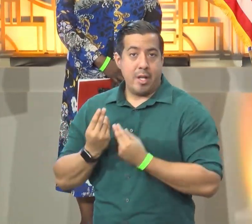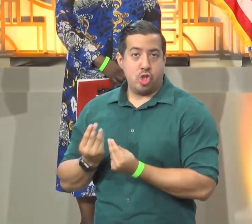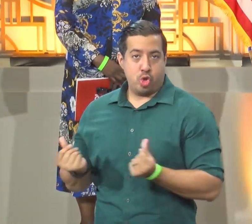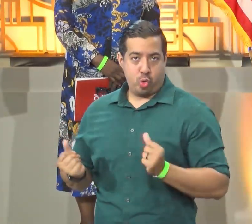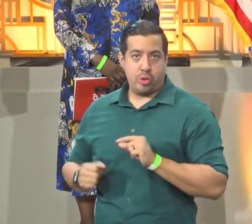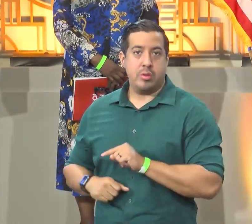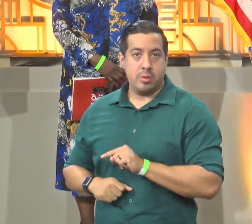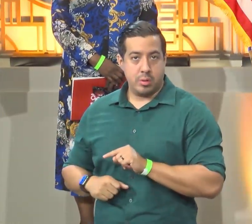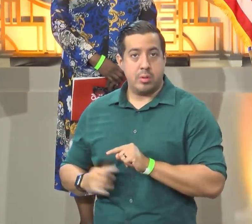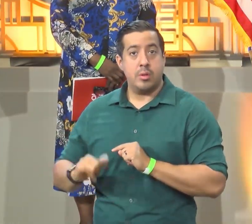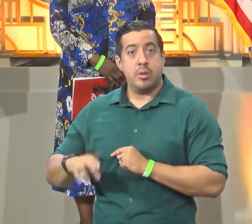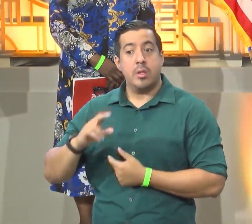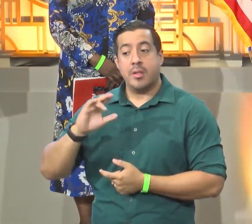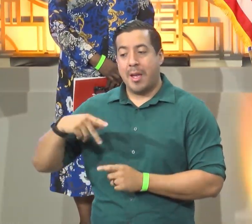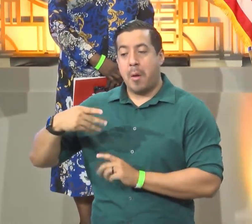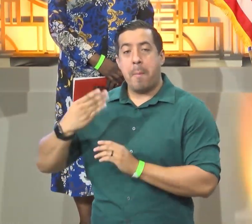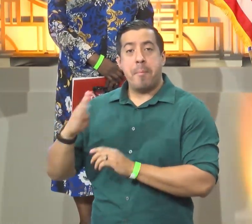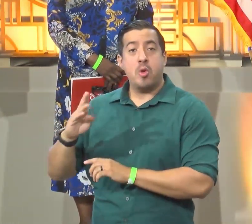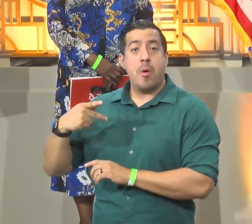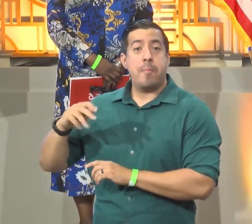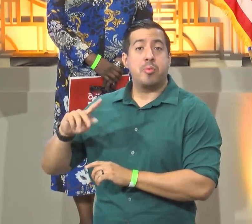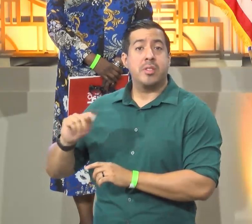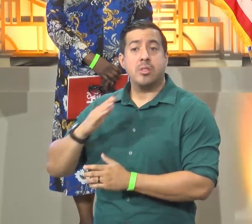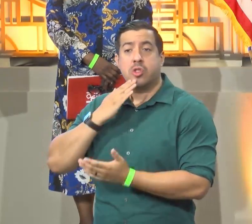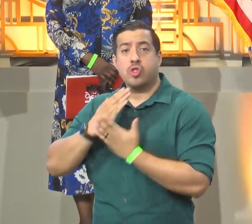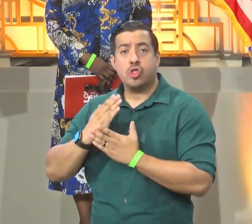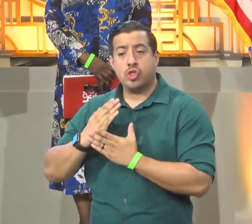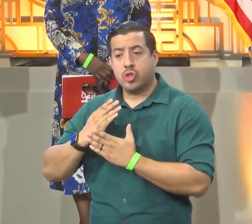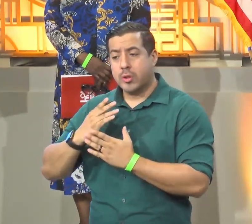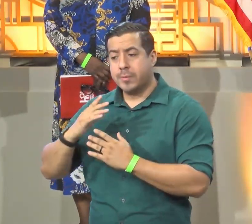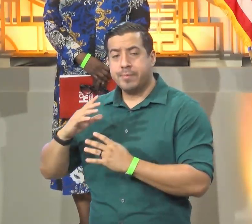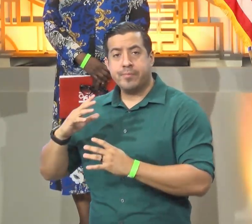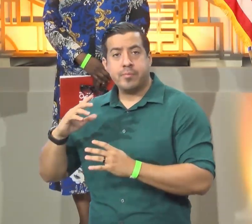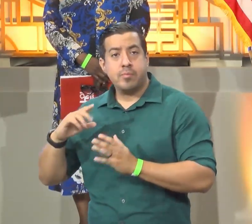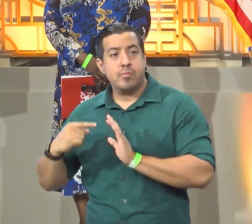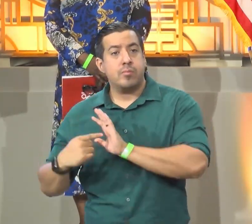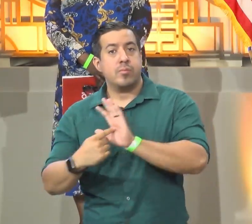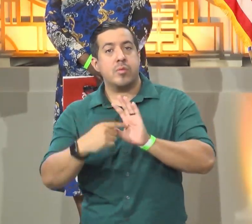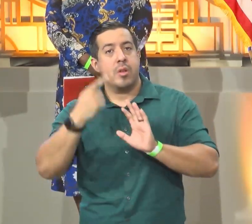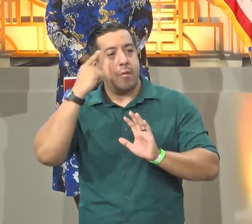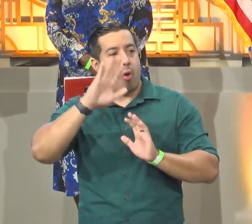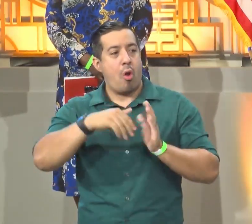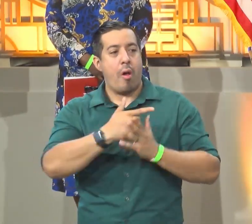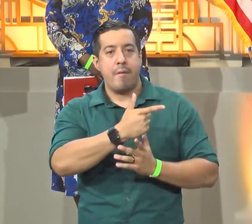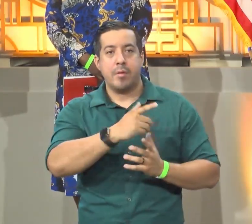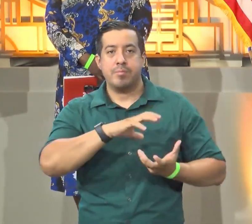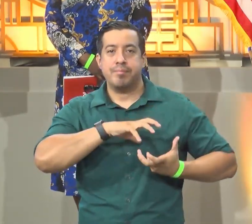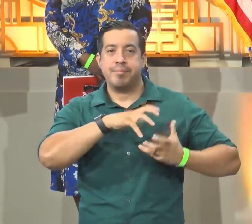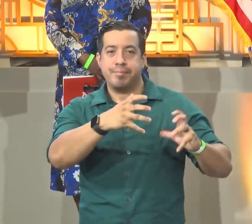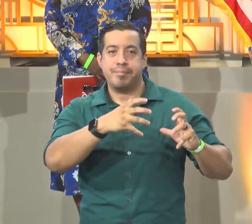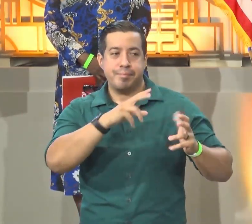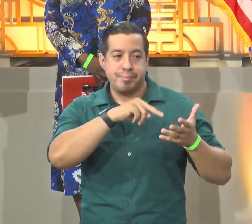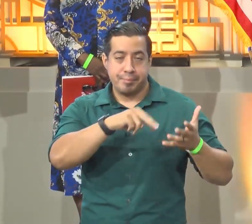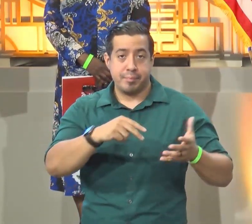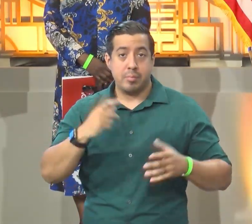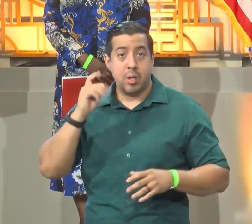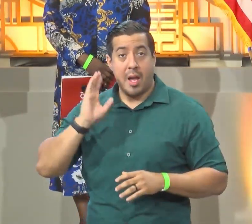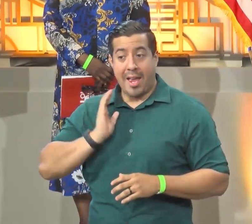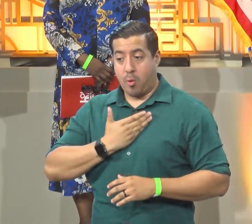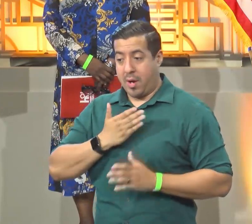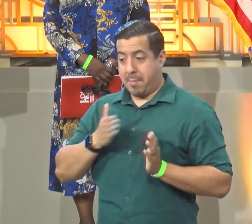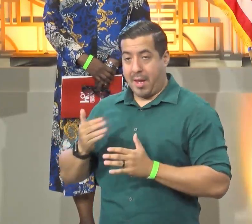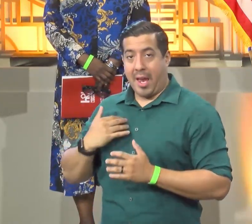Houston's Adult Literacy Blueprint is a comprehensive approach to addressing our systemic adult literacy crisis. Our plan contains